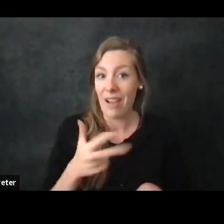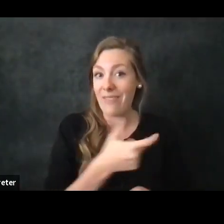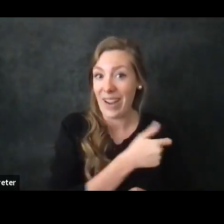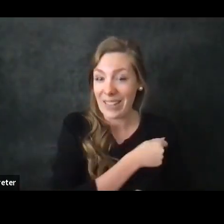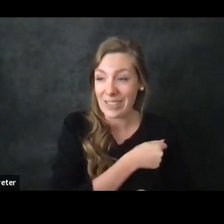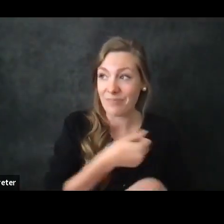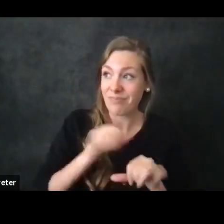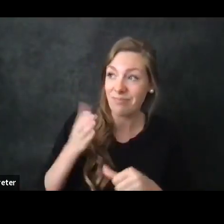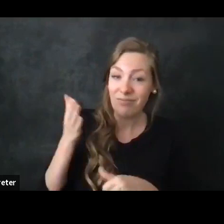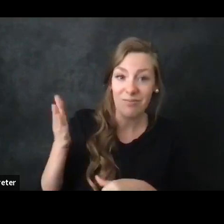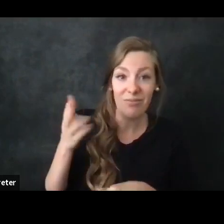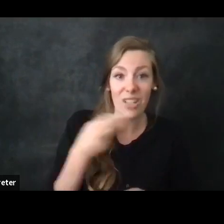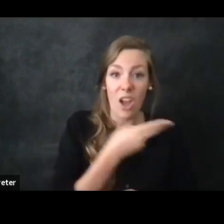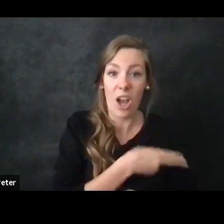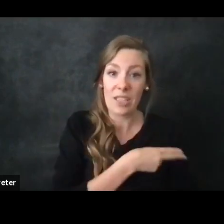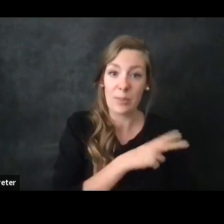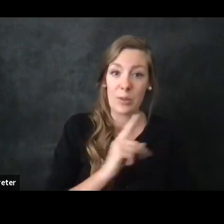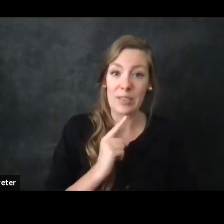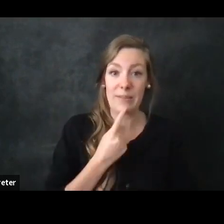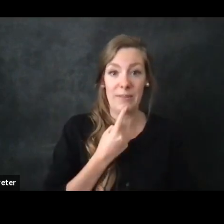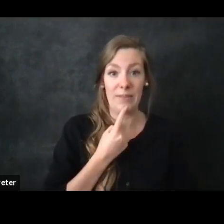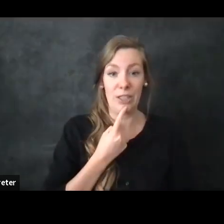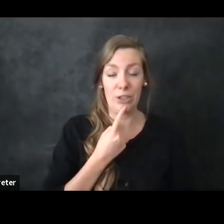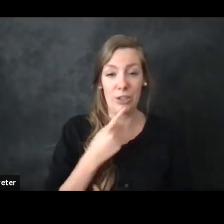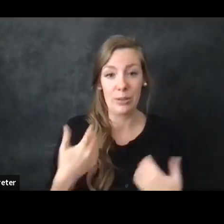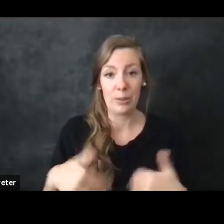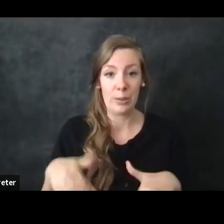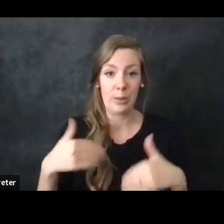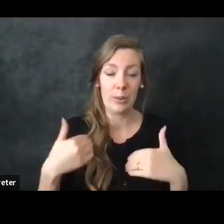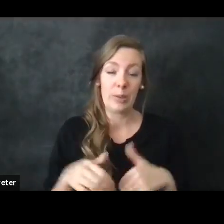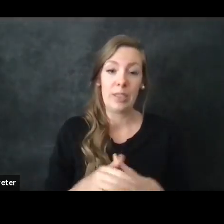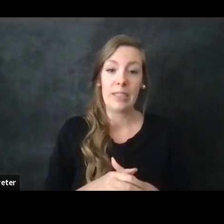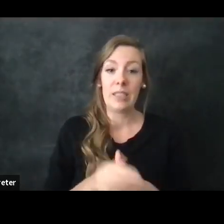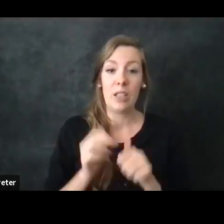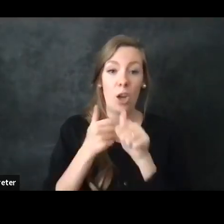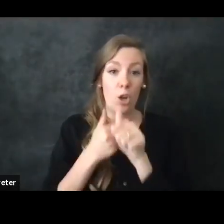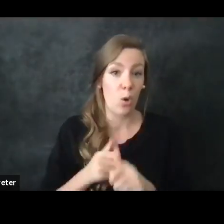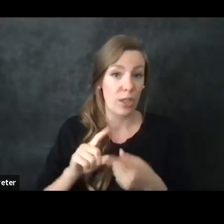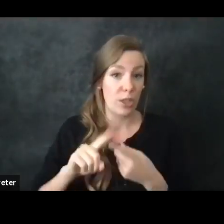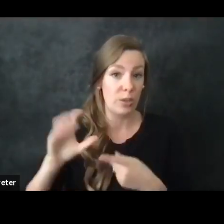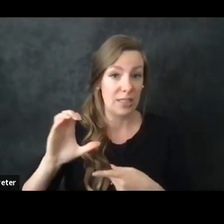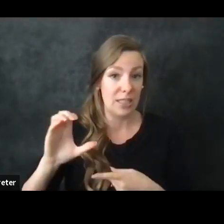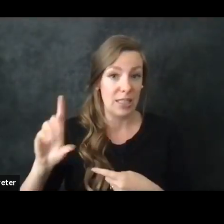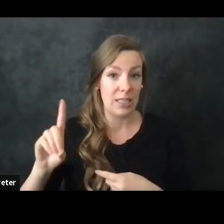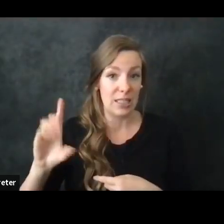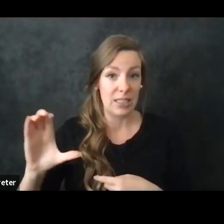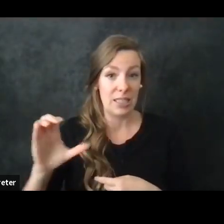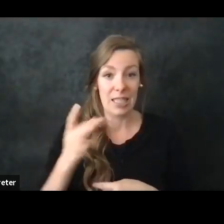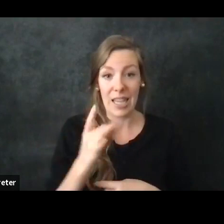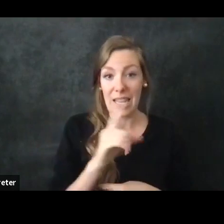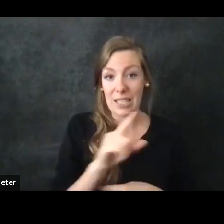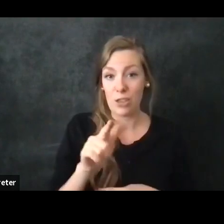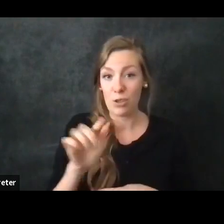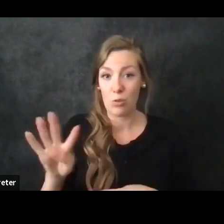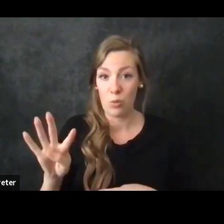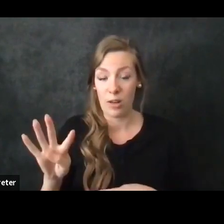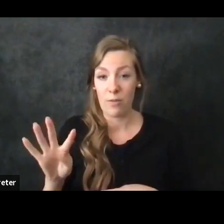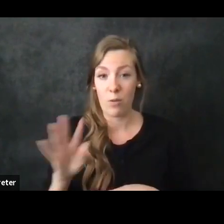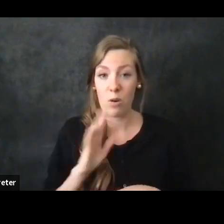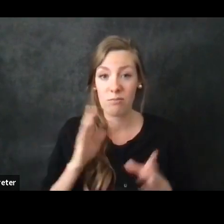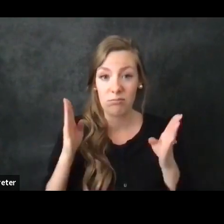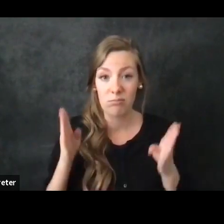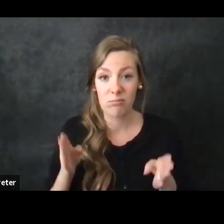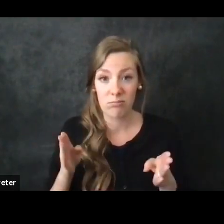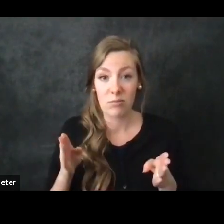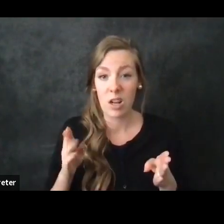with severe cases of COVID. In fact, according to the CDC, 18 to 24-year-olds are